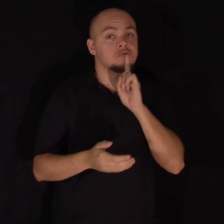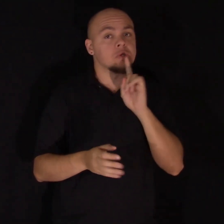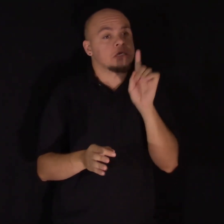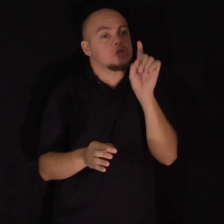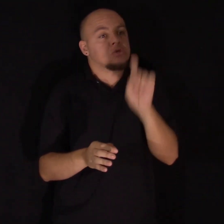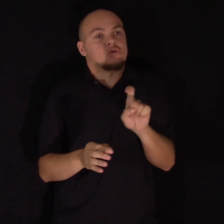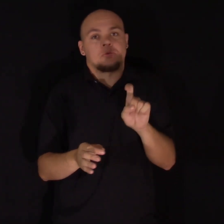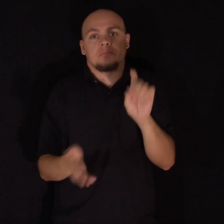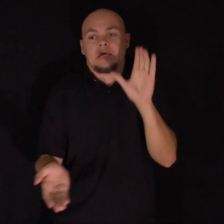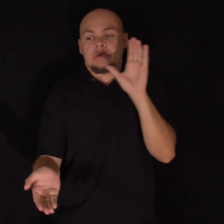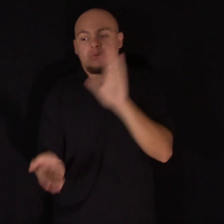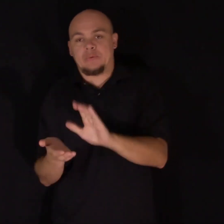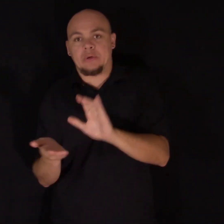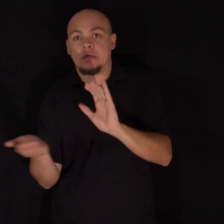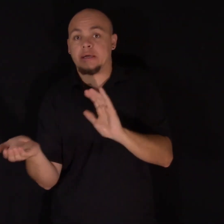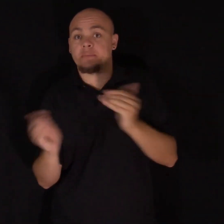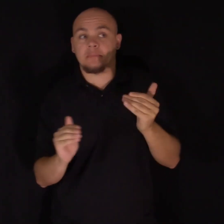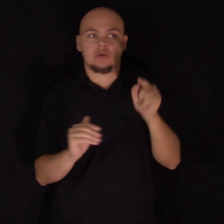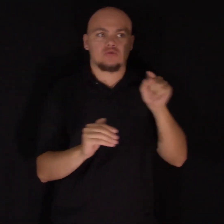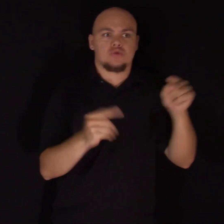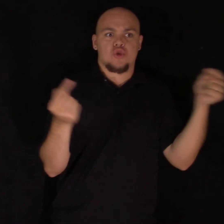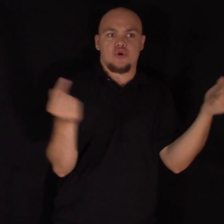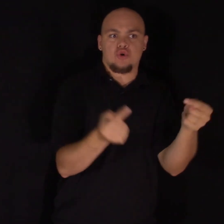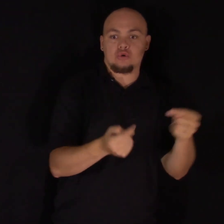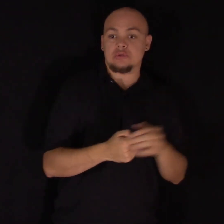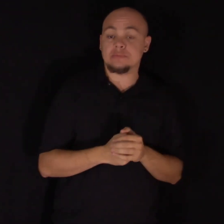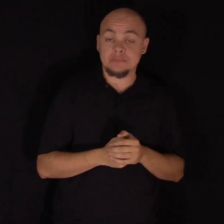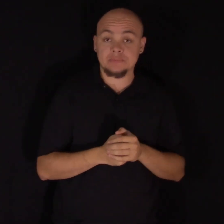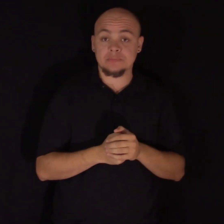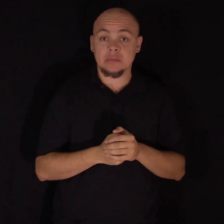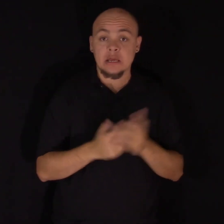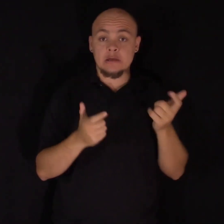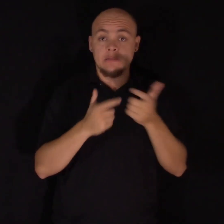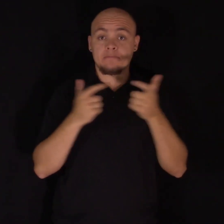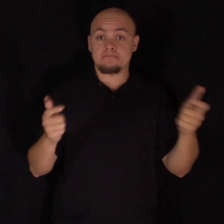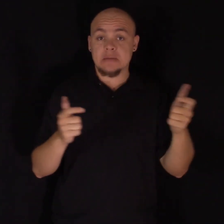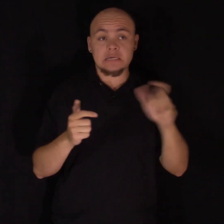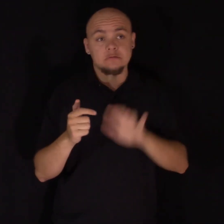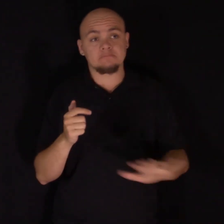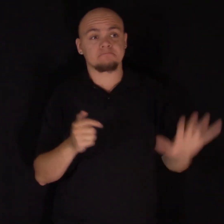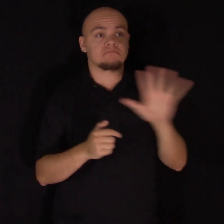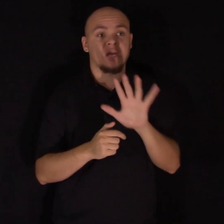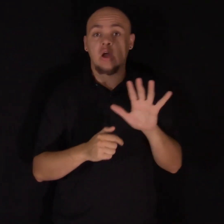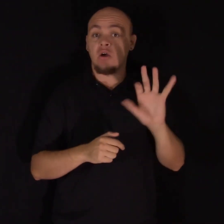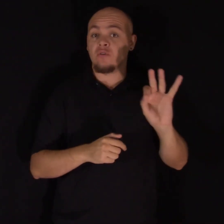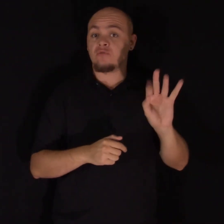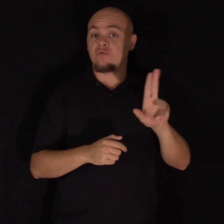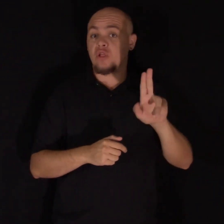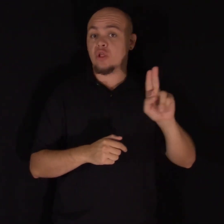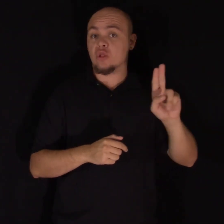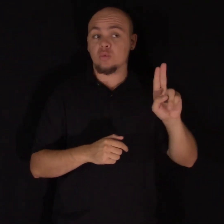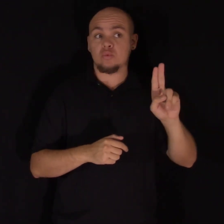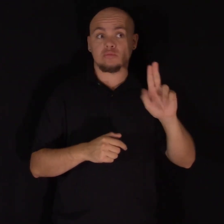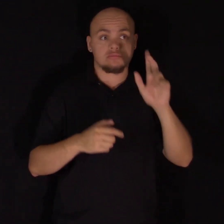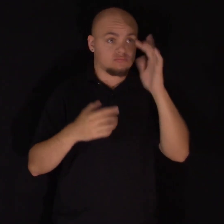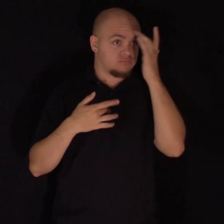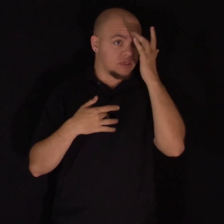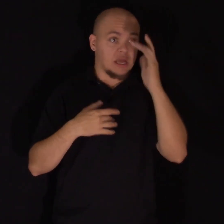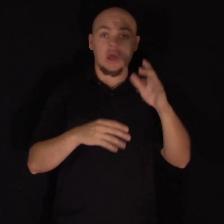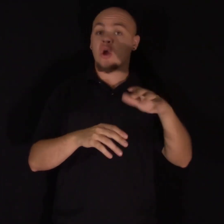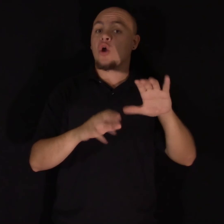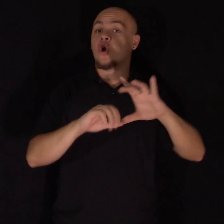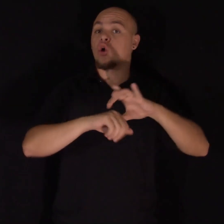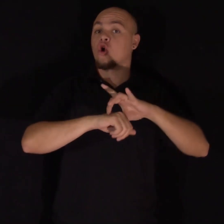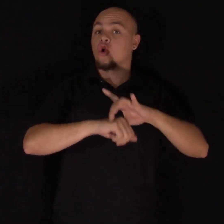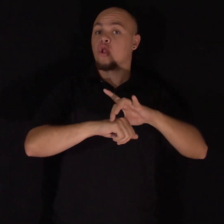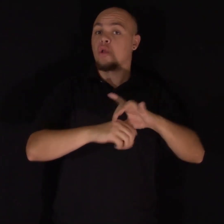compared to the potential harm. The World Bank estimates that if we have a worldwide flu epidemic, global wealth will go down